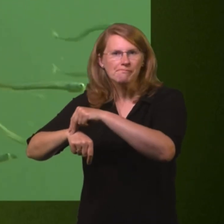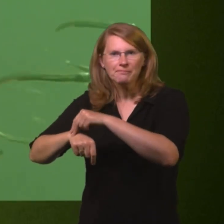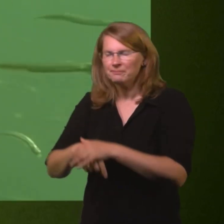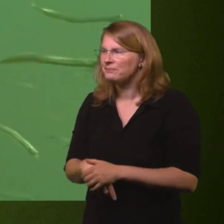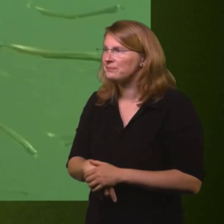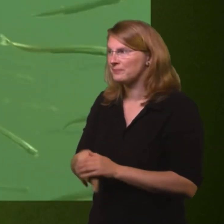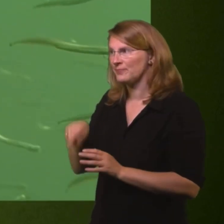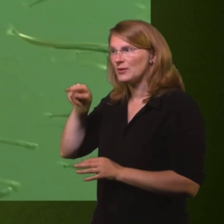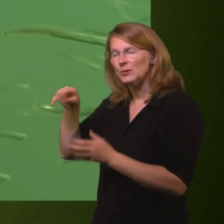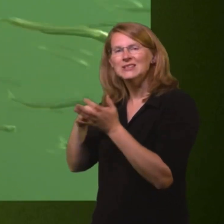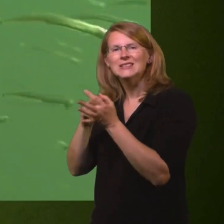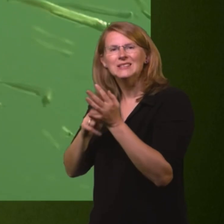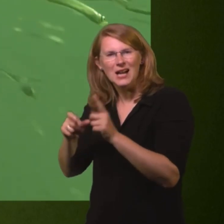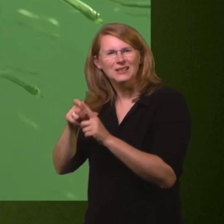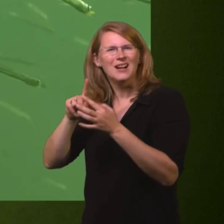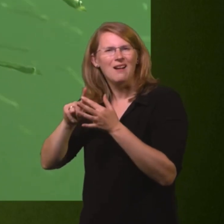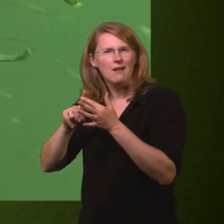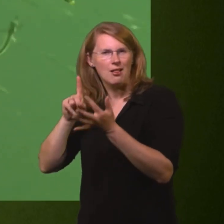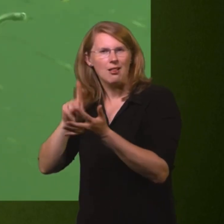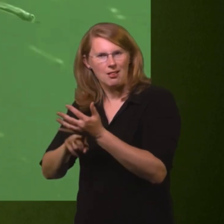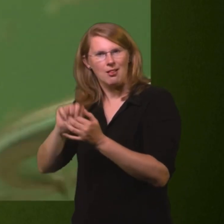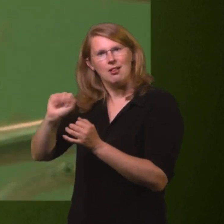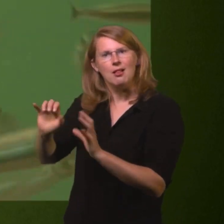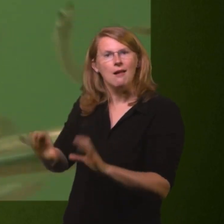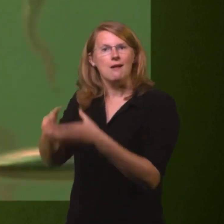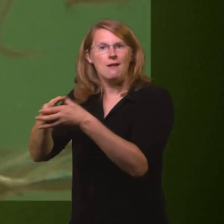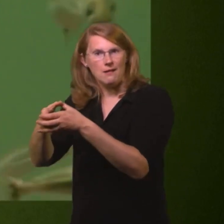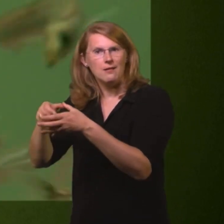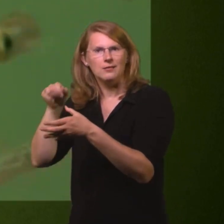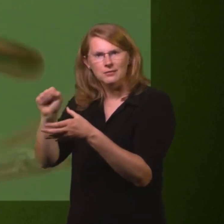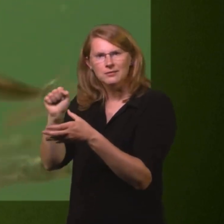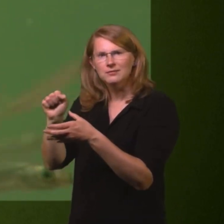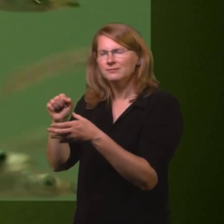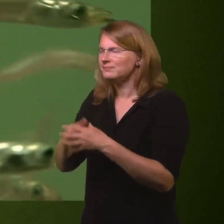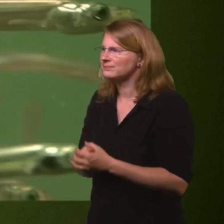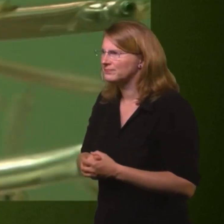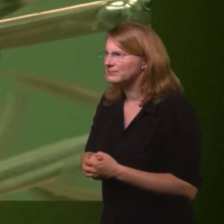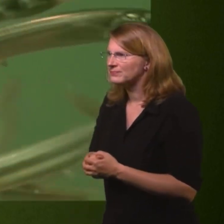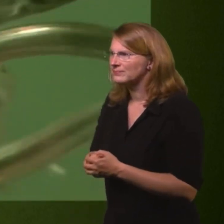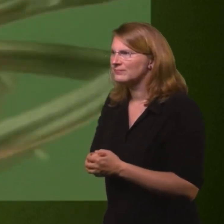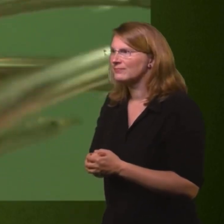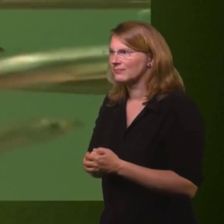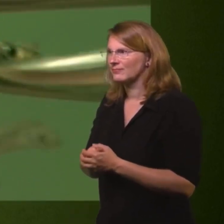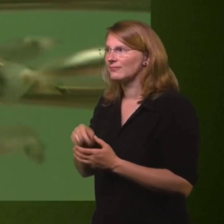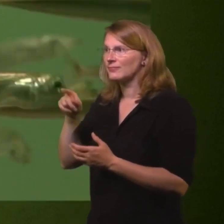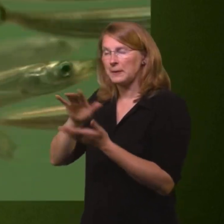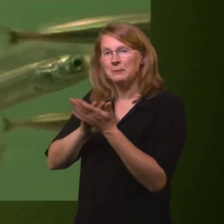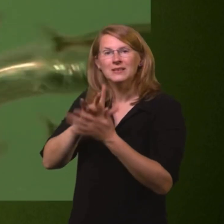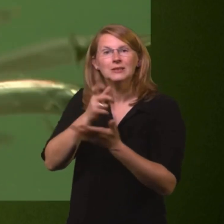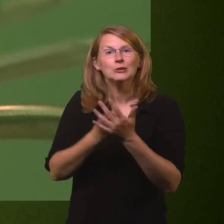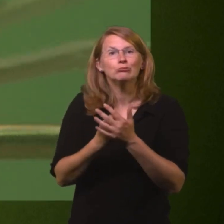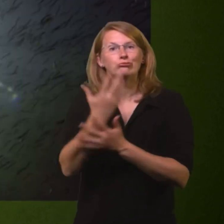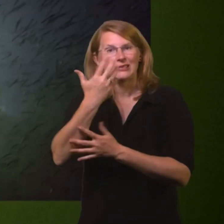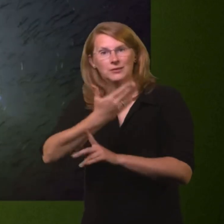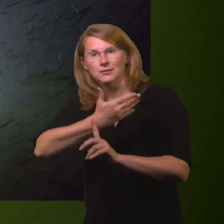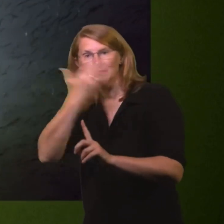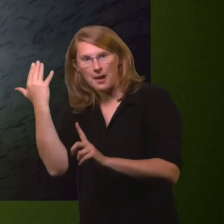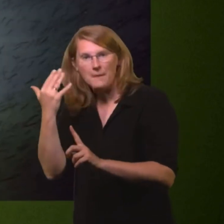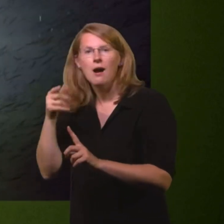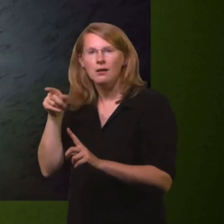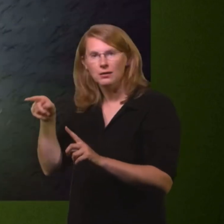name, refers to a group of species, a number of species that are collectively called sand eels, and in the spring and the summer they will start to do